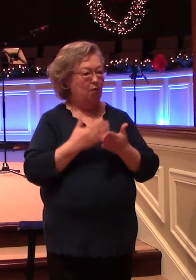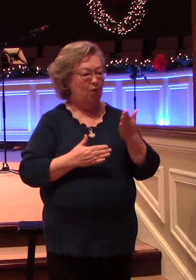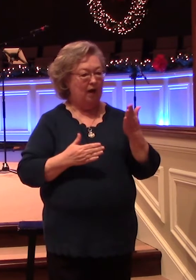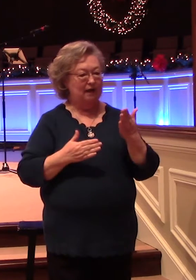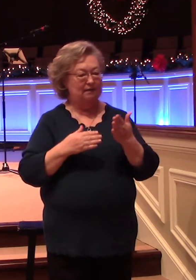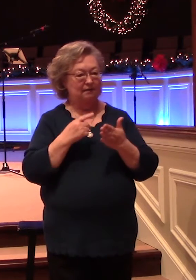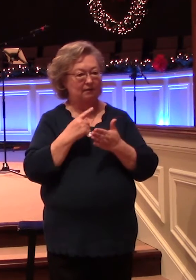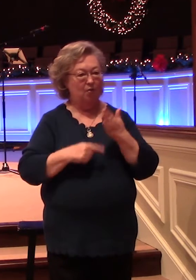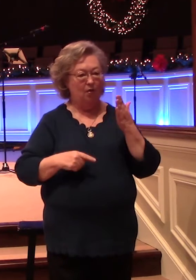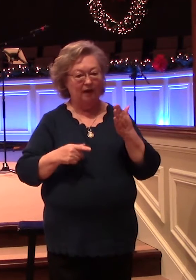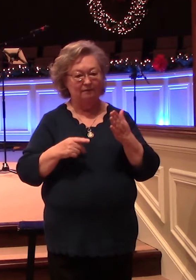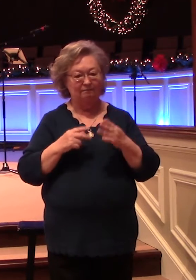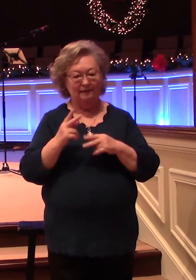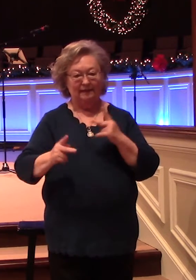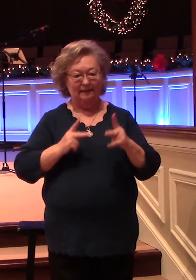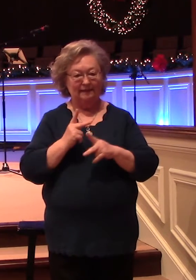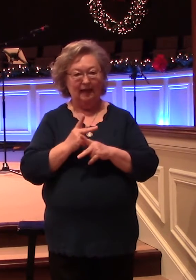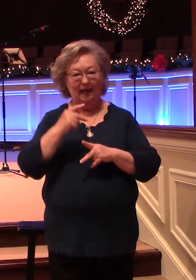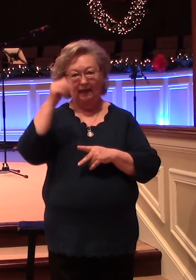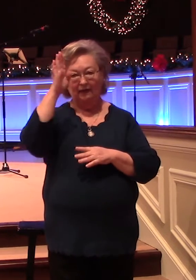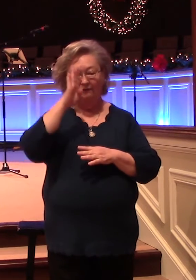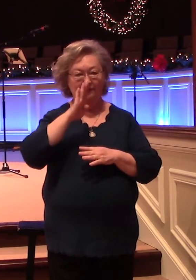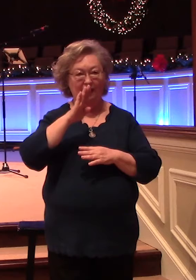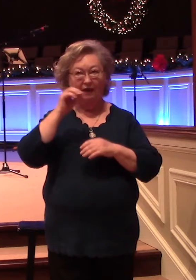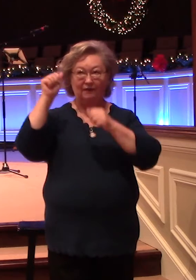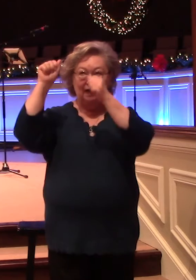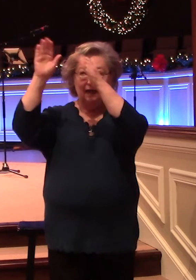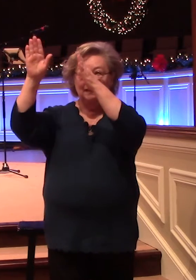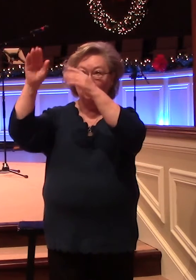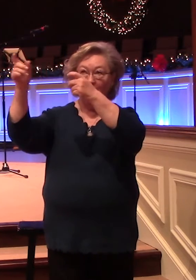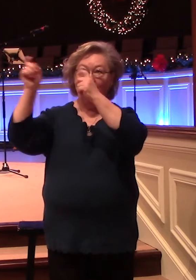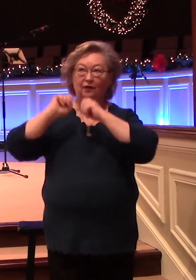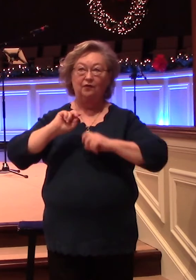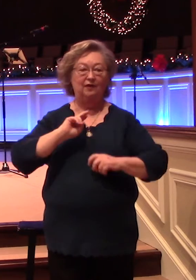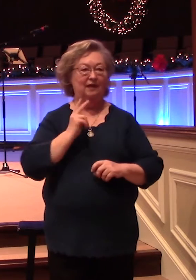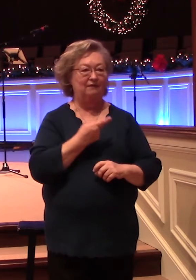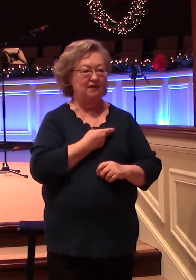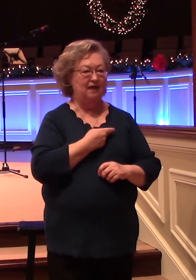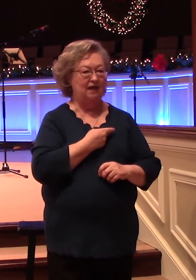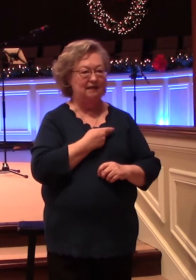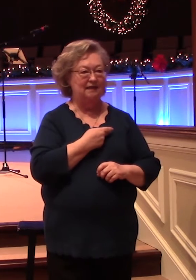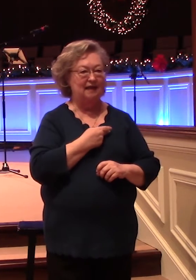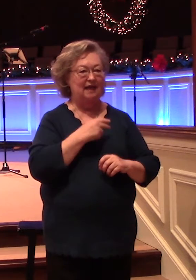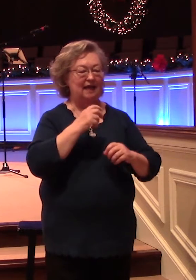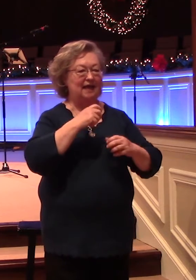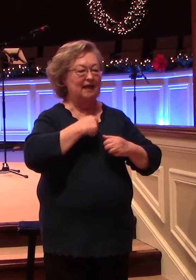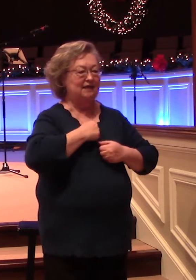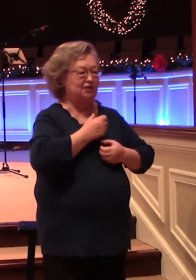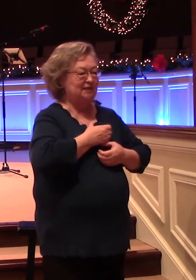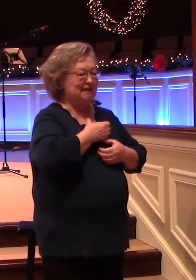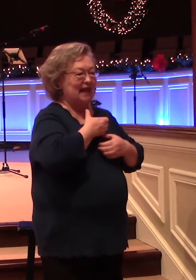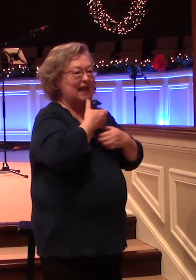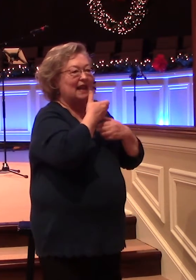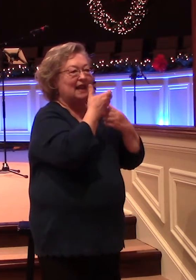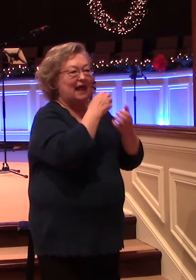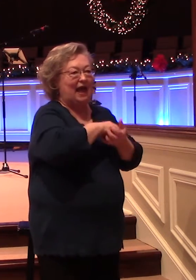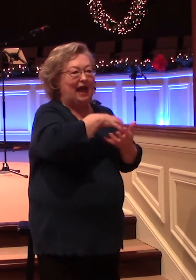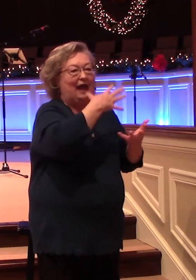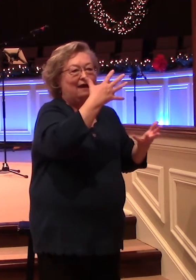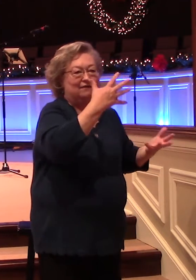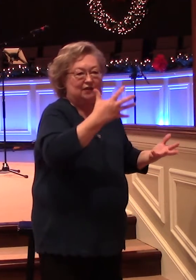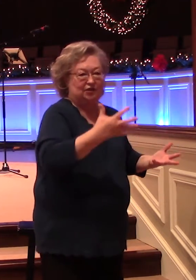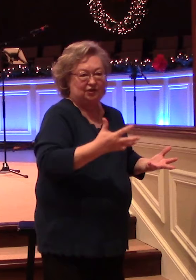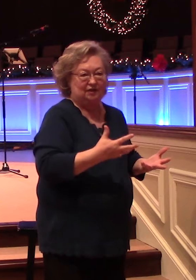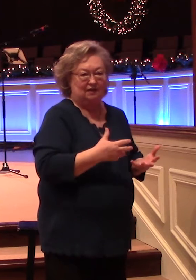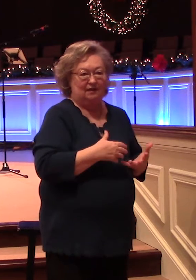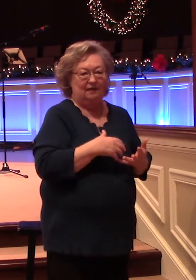word there is lavish. Behold how God has lavished his love on us. And what's the result of that? Do you remember from John chapter